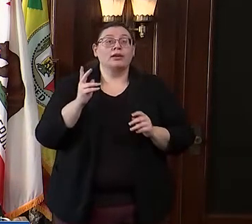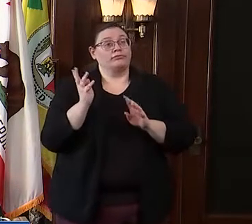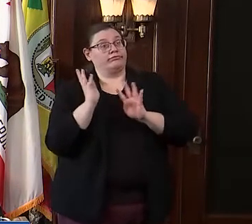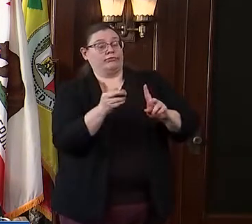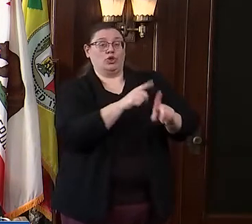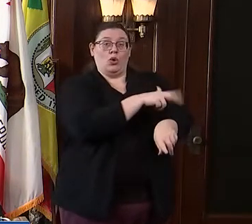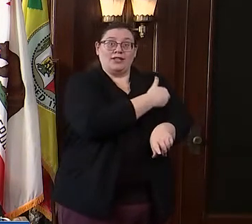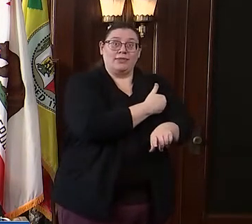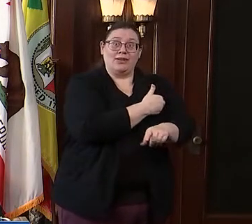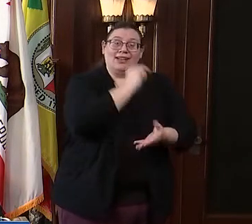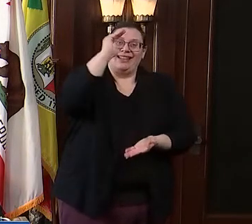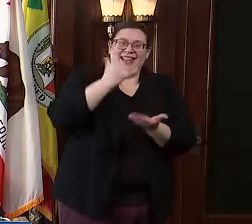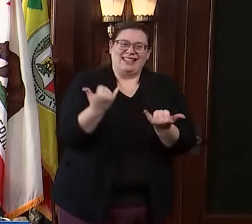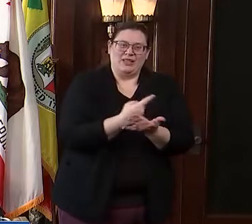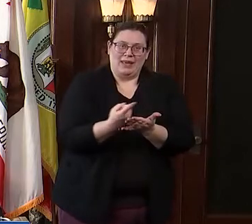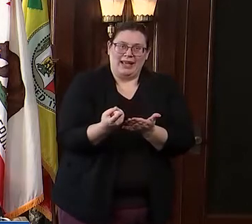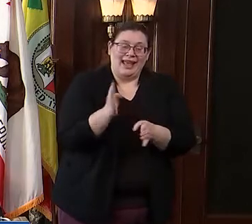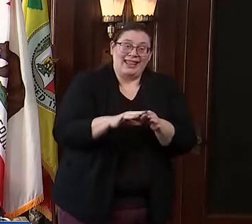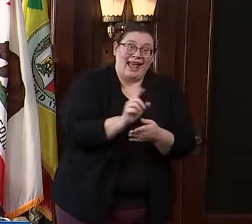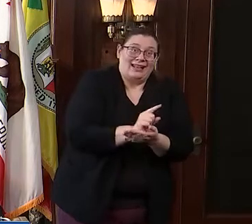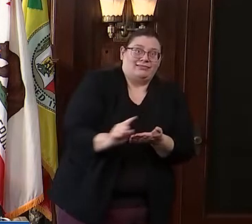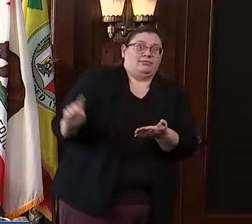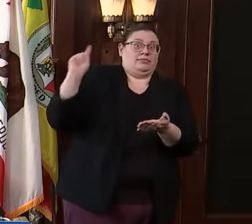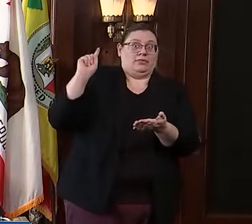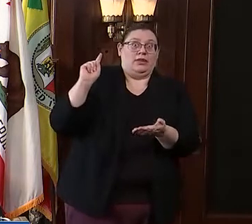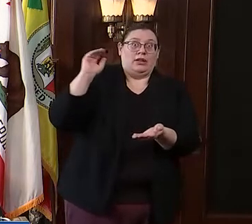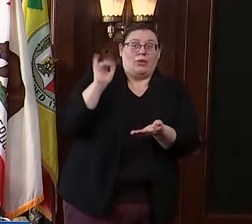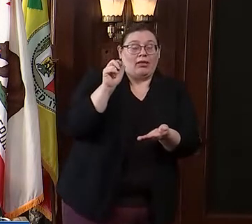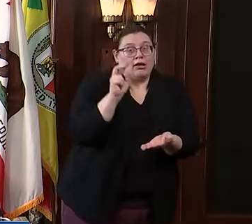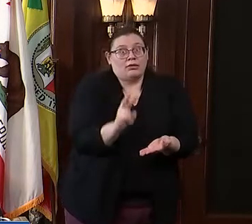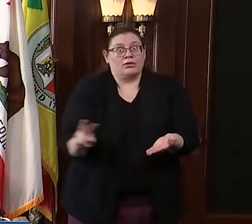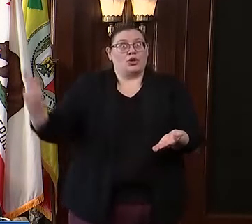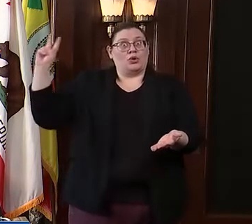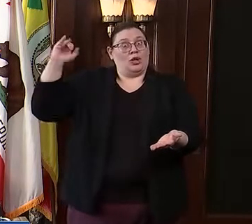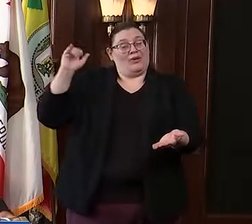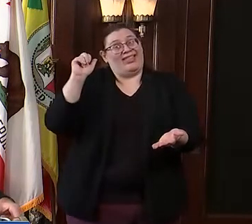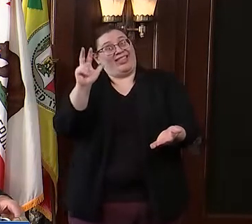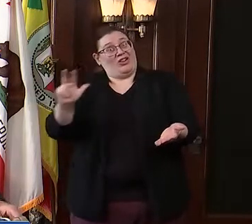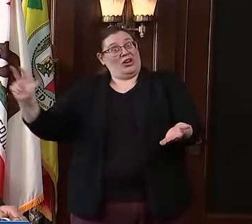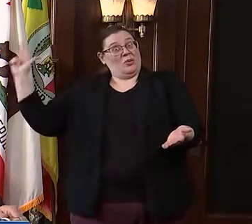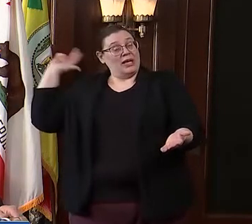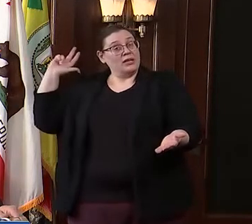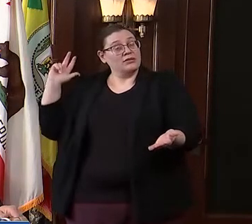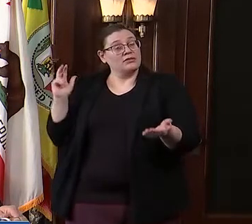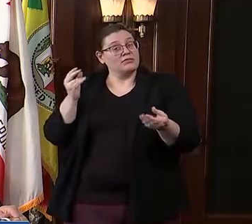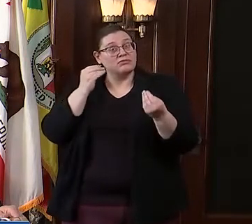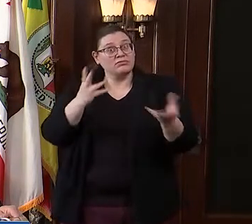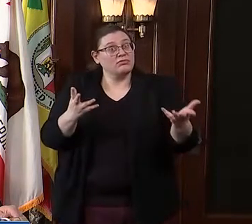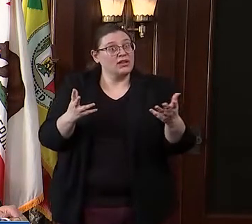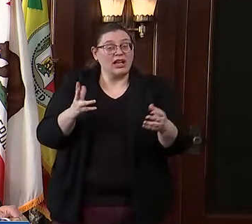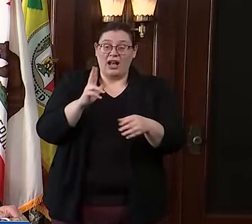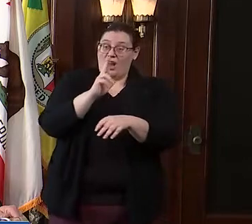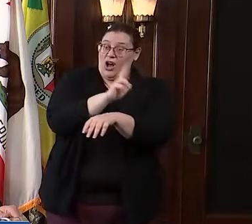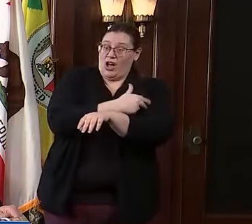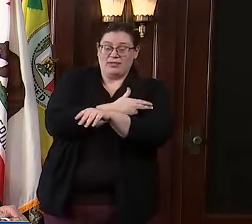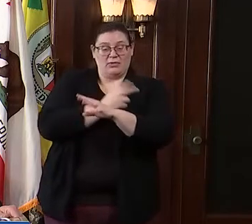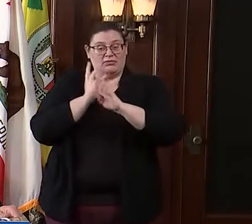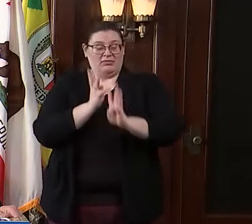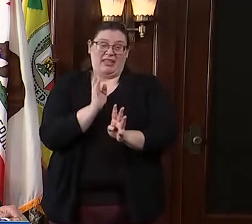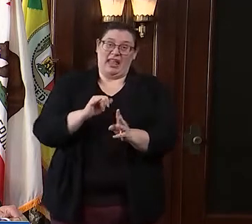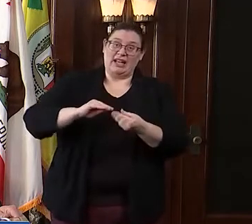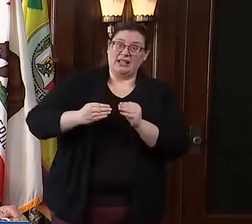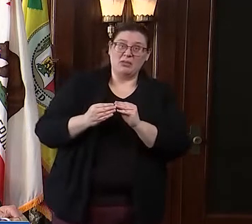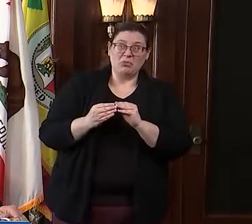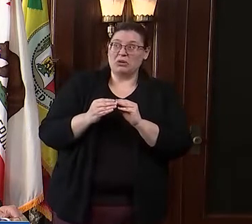than the week before, and lower than the week before that, and lower than the week before that. In fact, we haven't seen hospitalizations this low since it